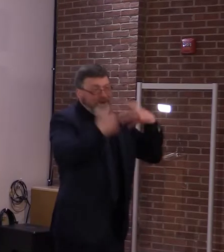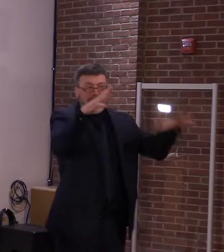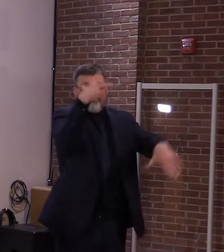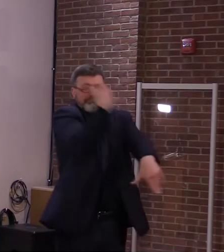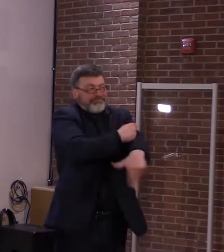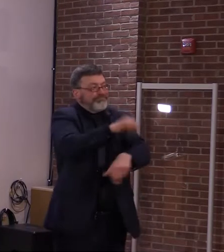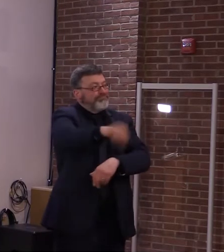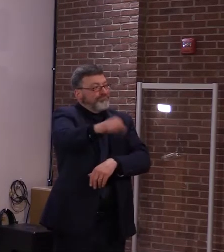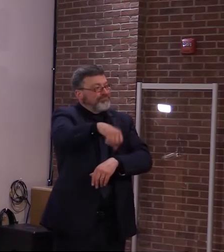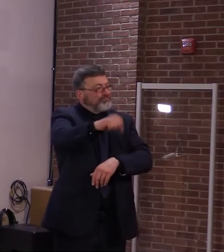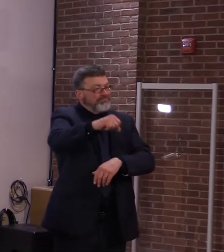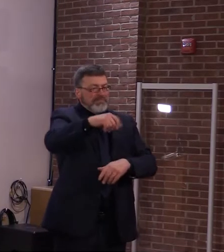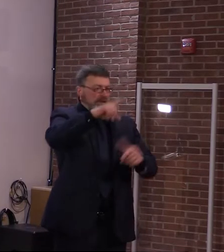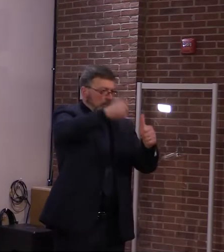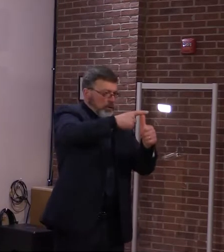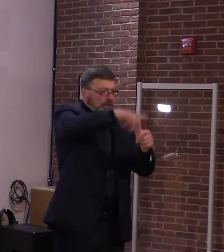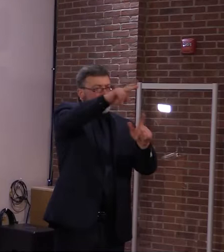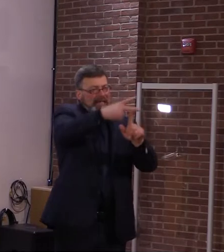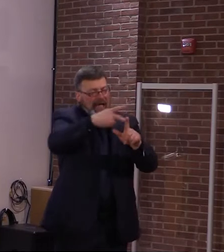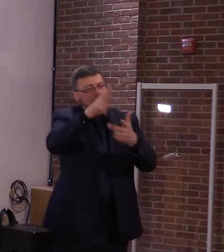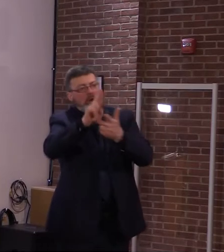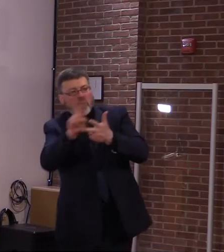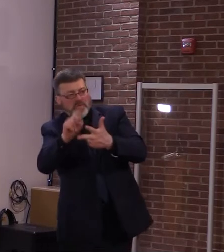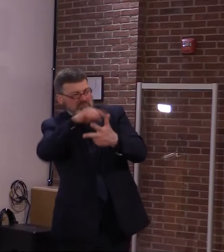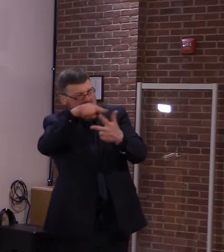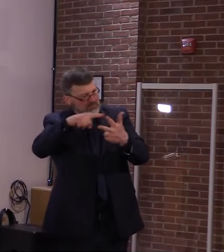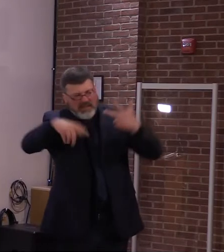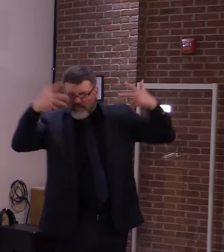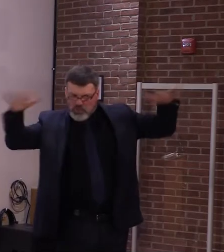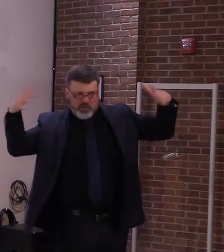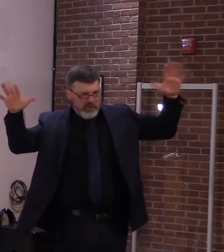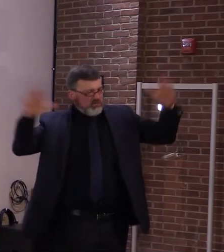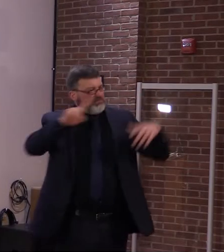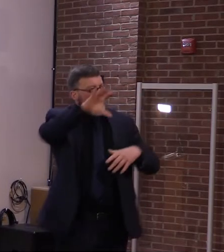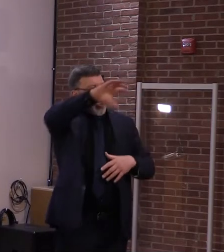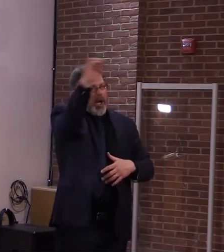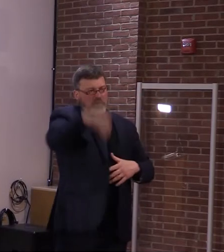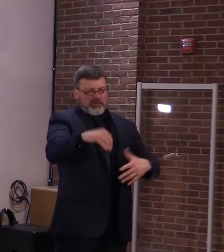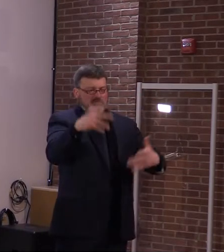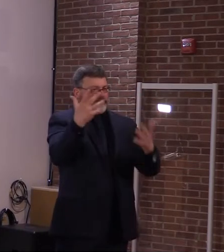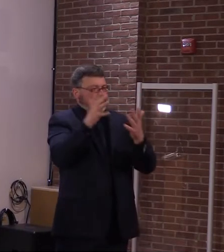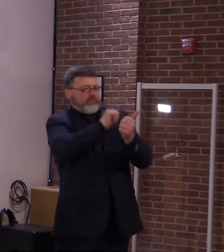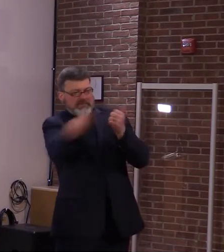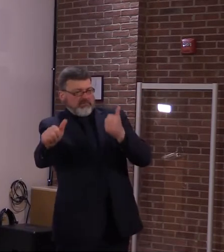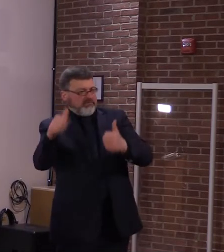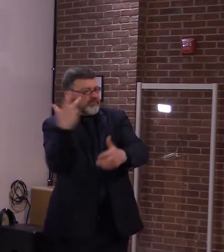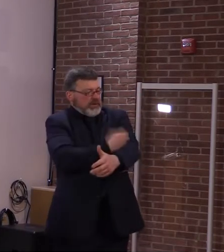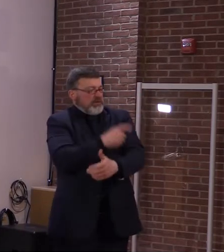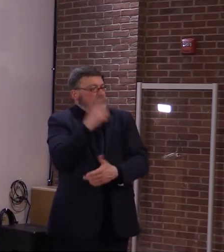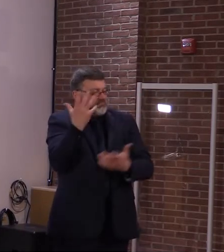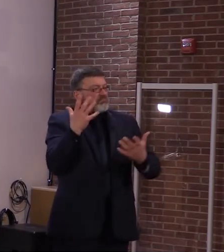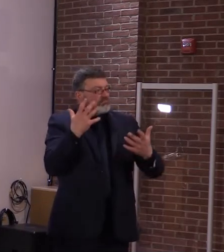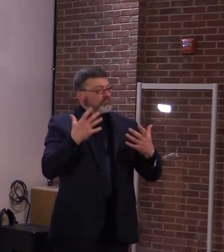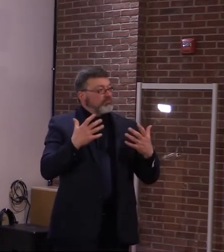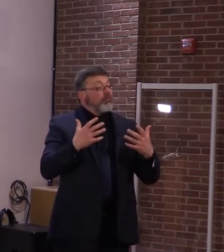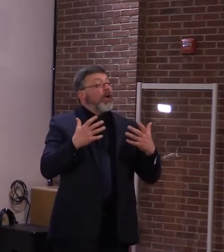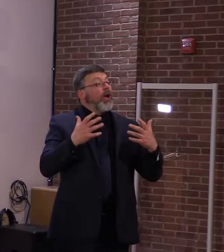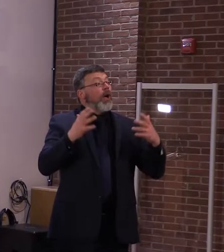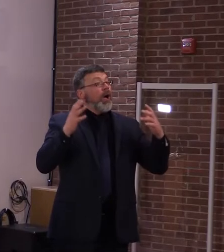second shot, are masks still required? Yeah, I believe